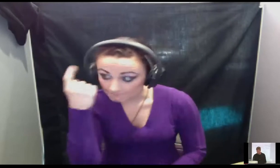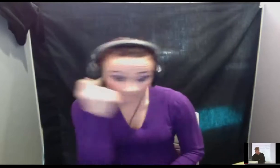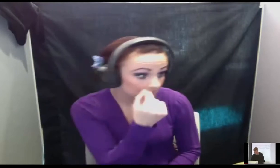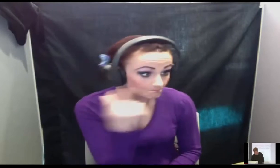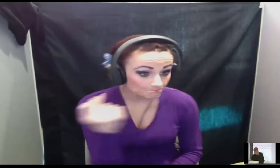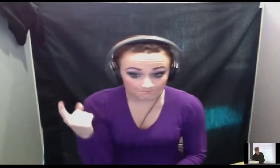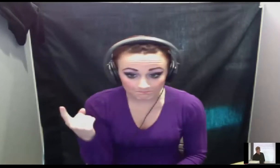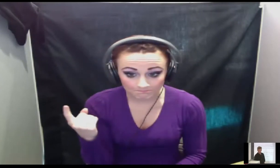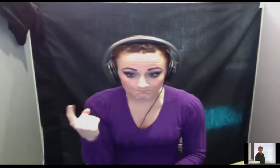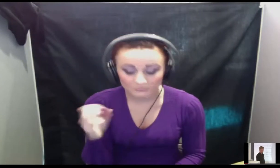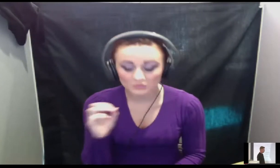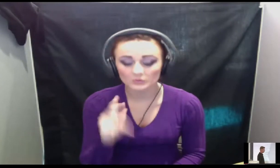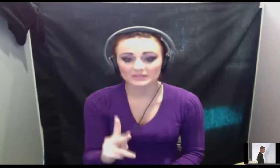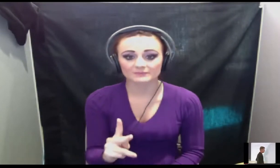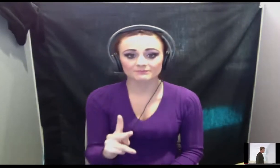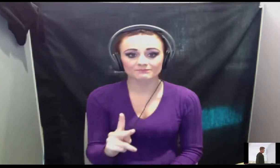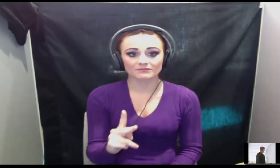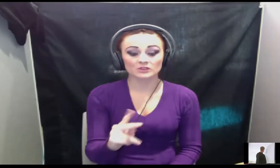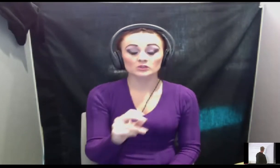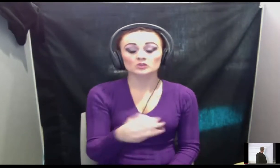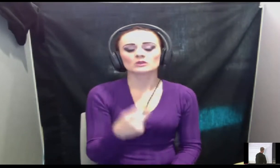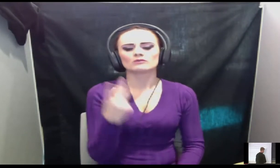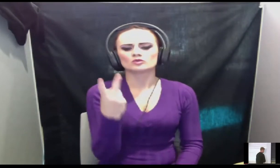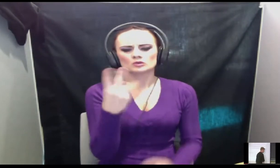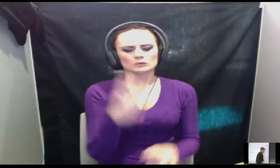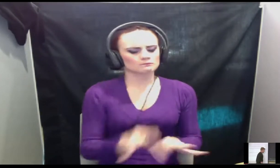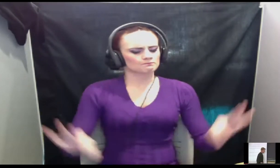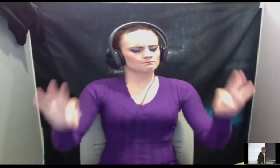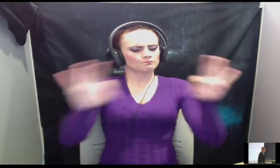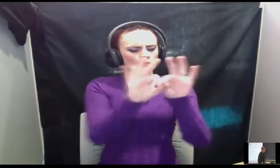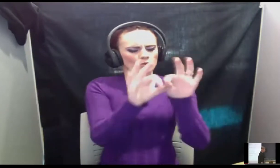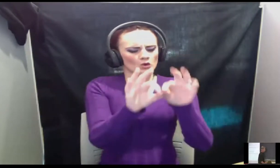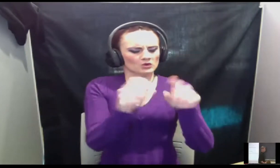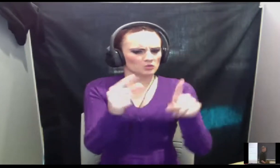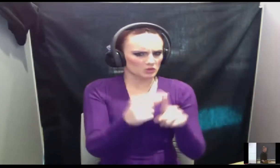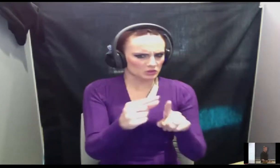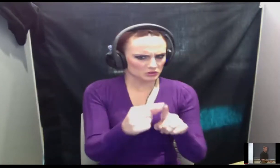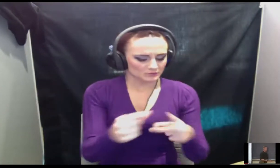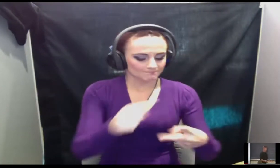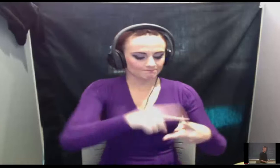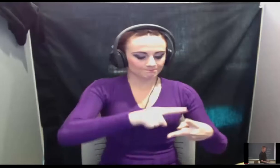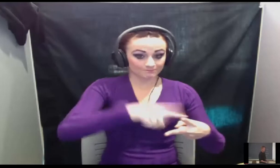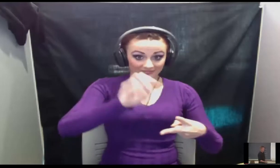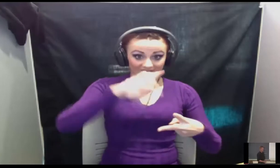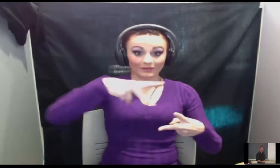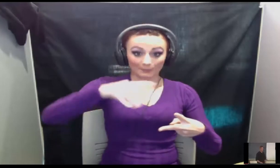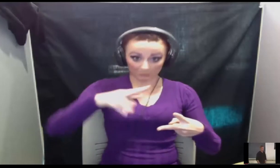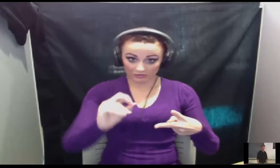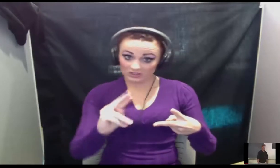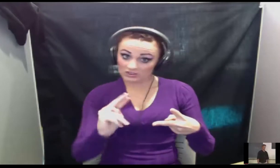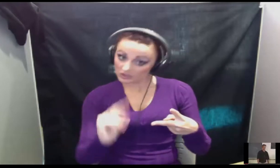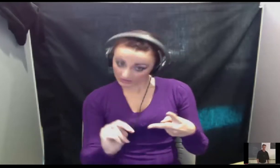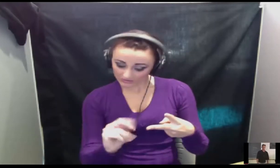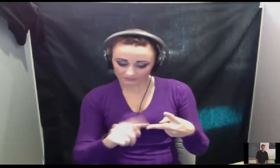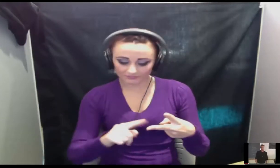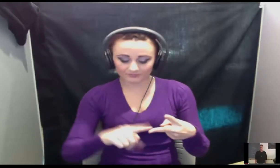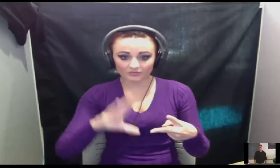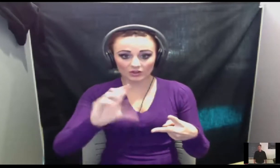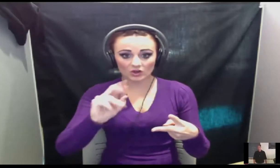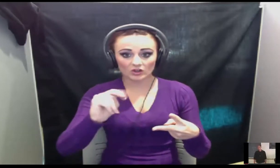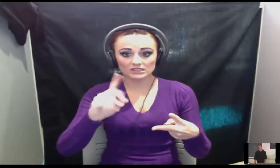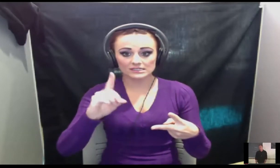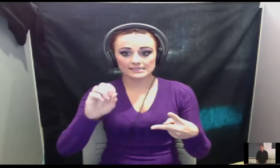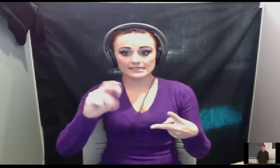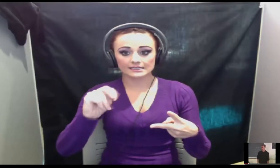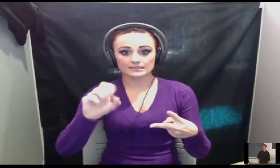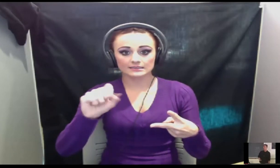at evaporation, and this is the second one, condensation. Basically, you can say that these two are opposites. You take